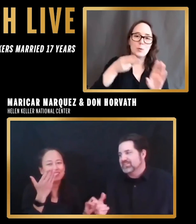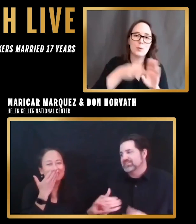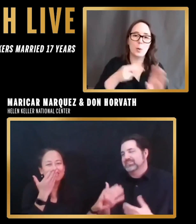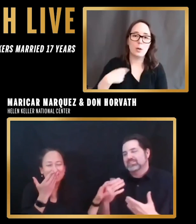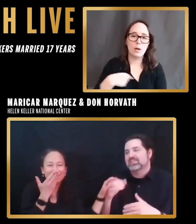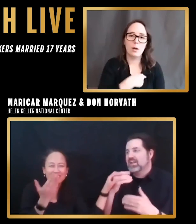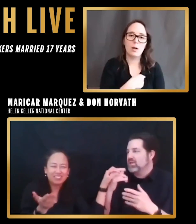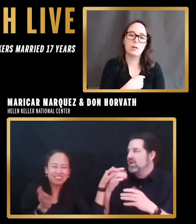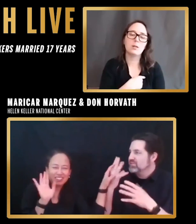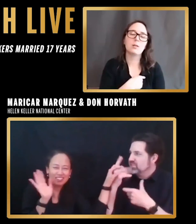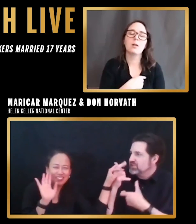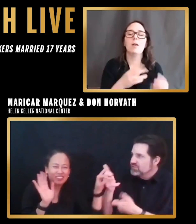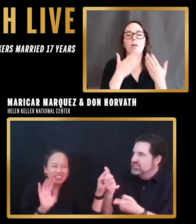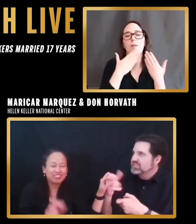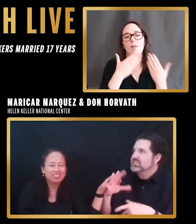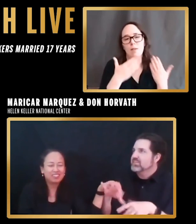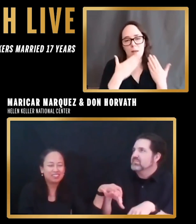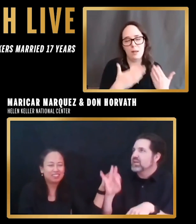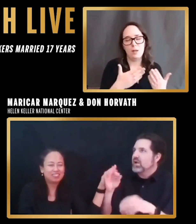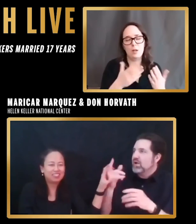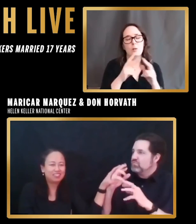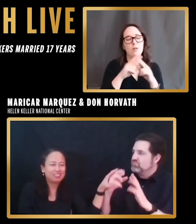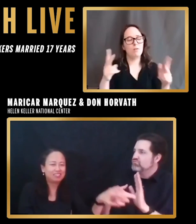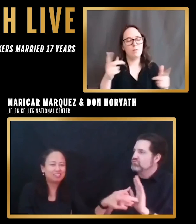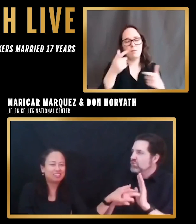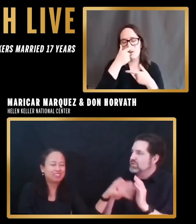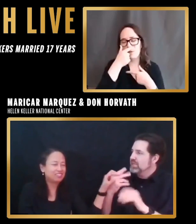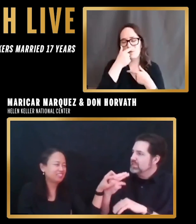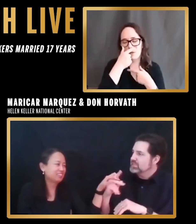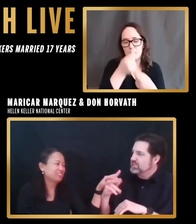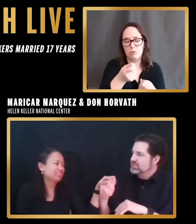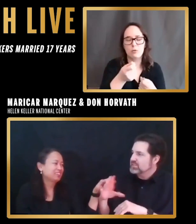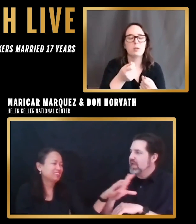your roles at HKNC and also giving us a little bit of view